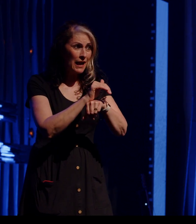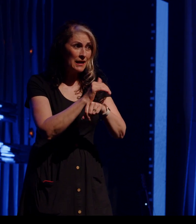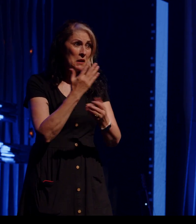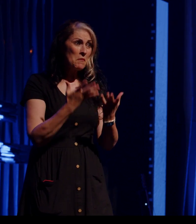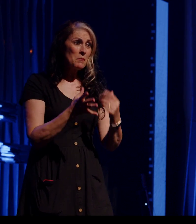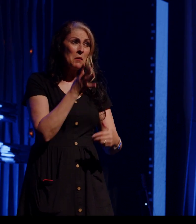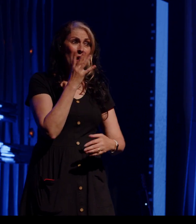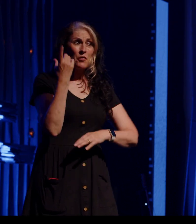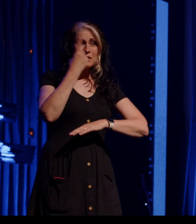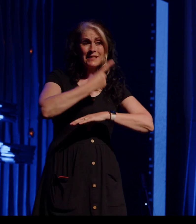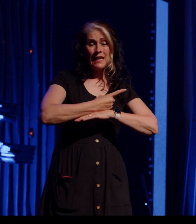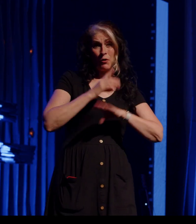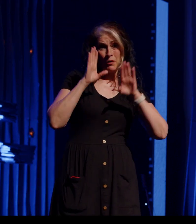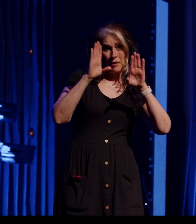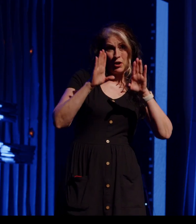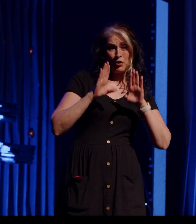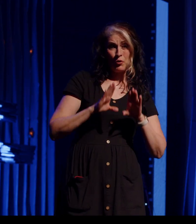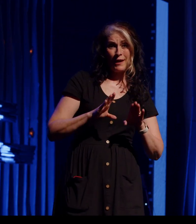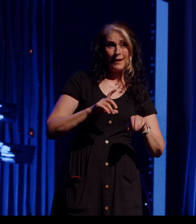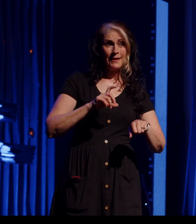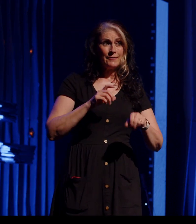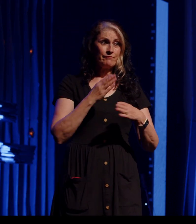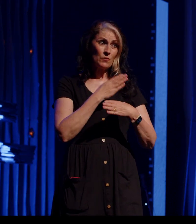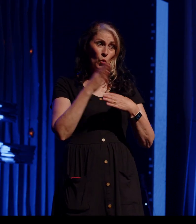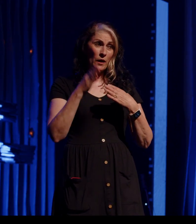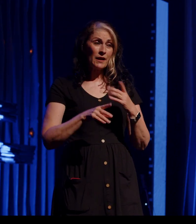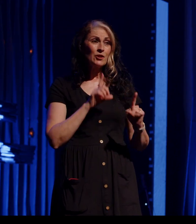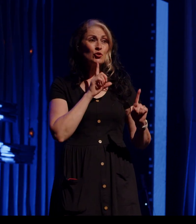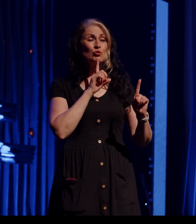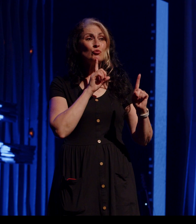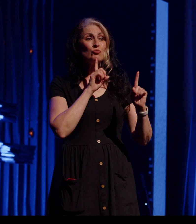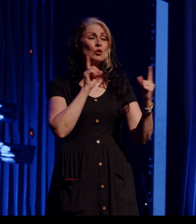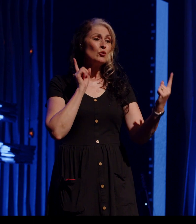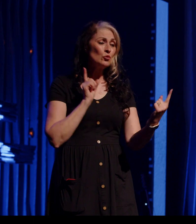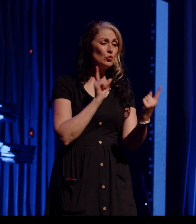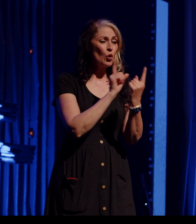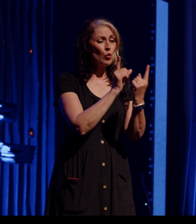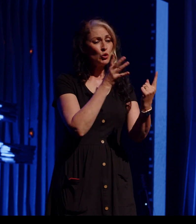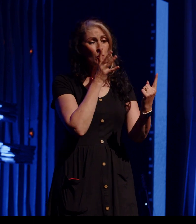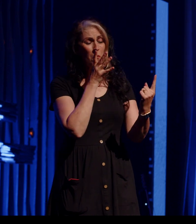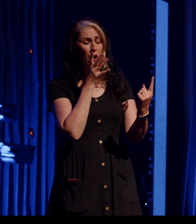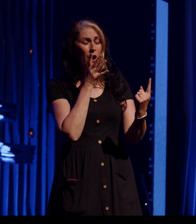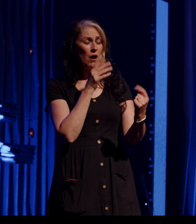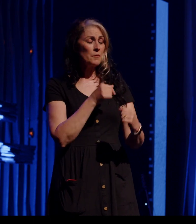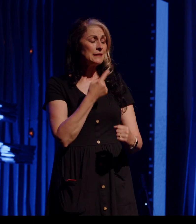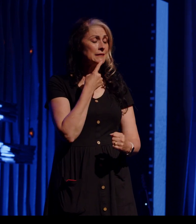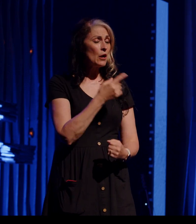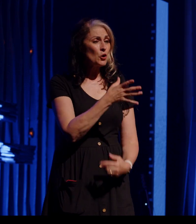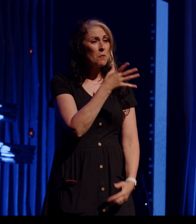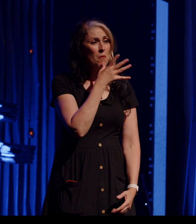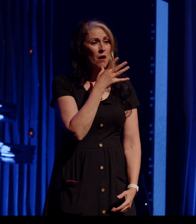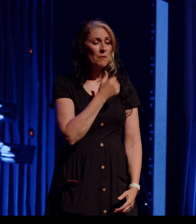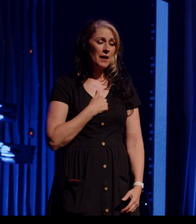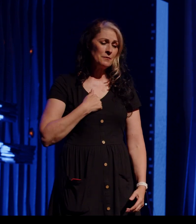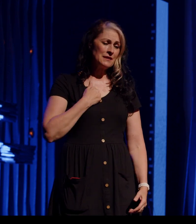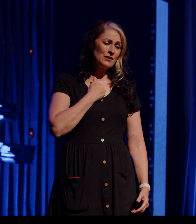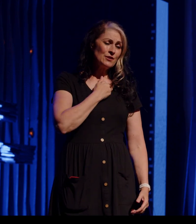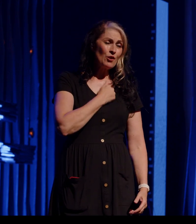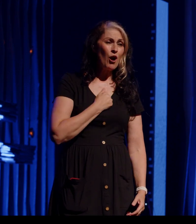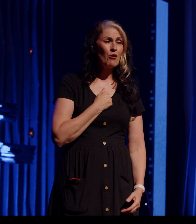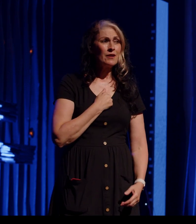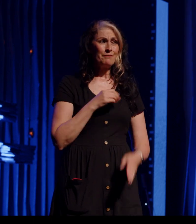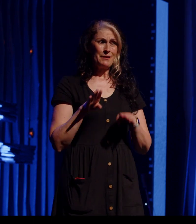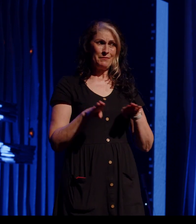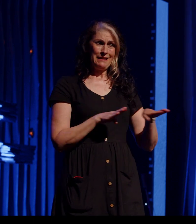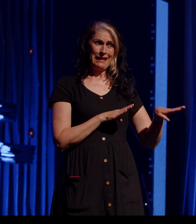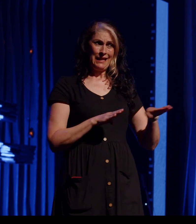maybe Mother's Day would be a great weekend to go to your mom, the woman of influence, and say, you know what? I'm sorry for